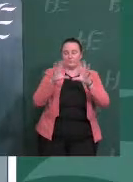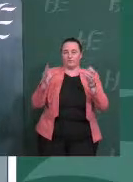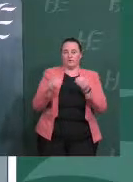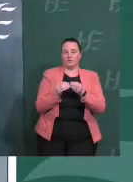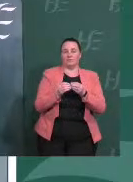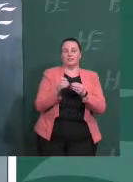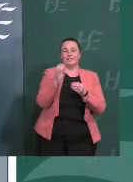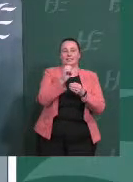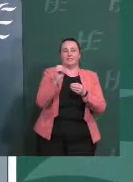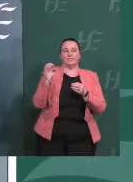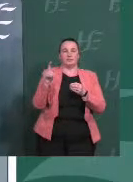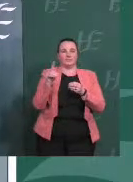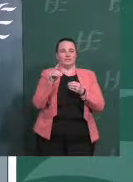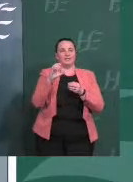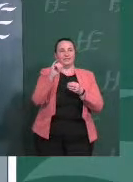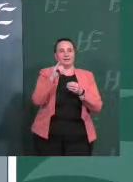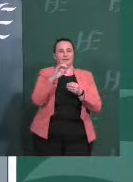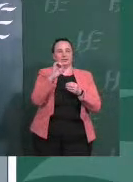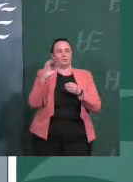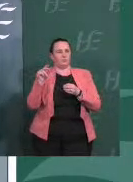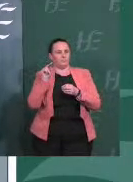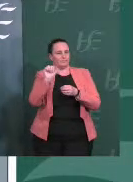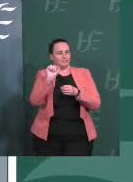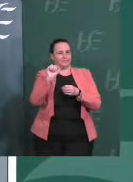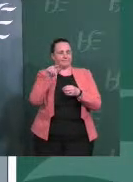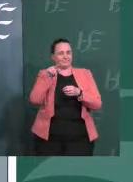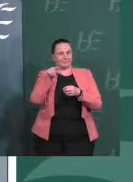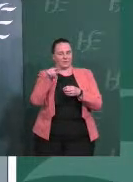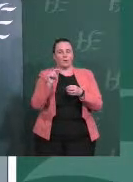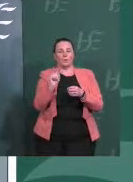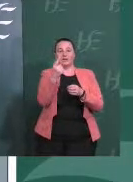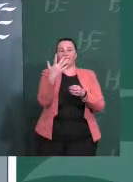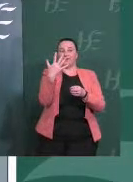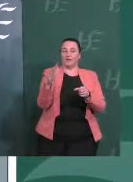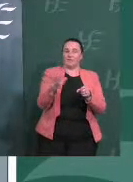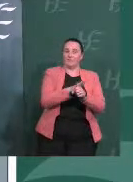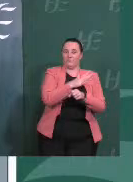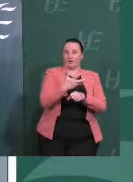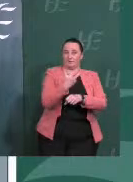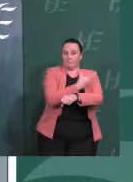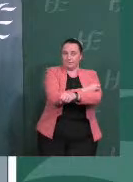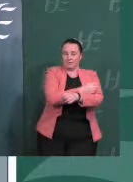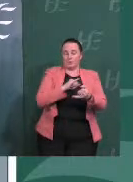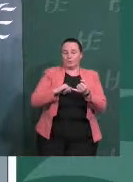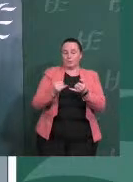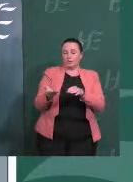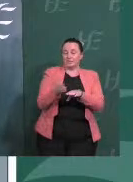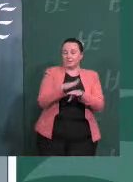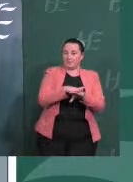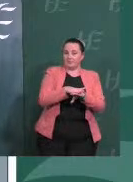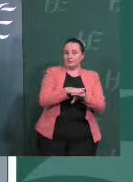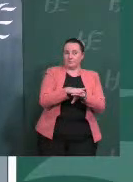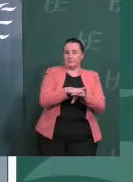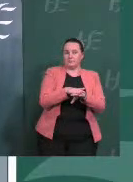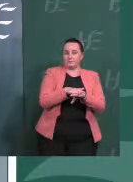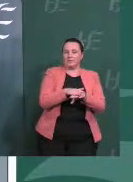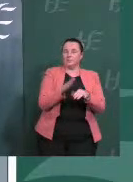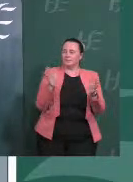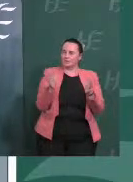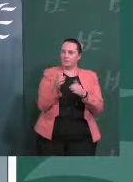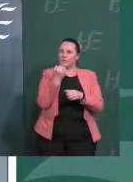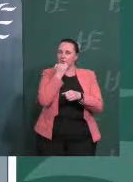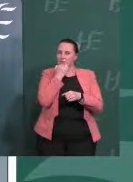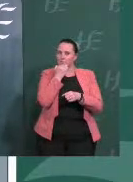ED presentations that resulted in hospital admission, 1 in 5 were fully vaccinated. And of those that died, albeit a relatively small